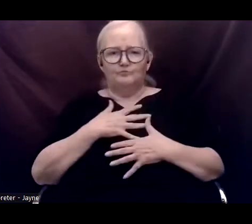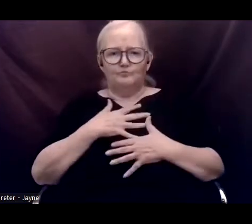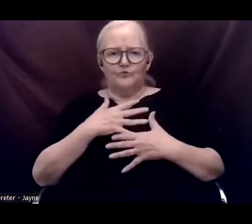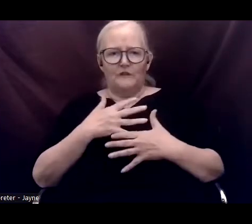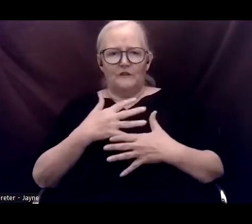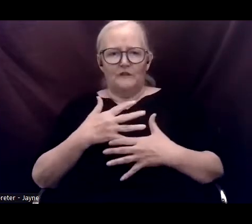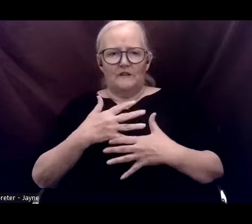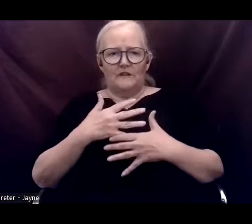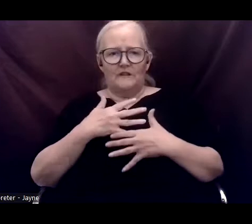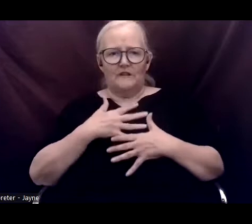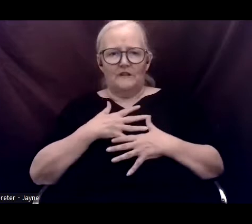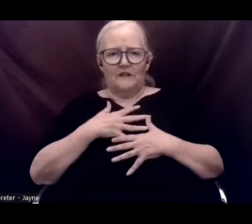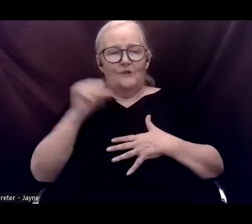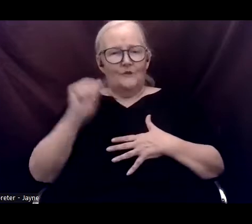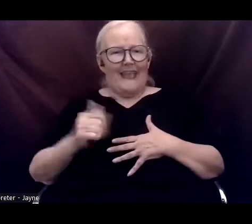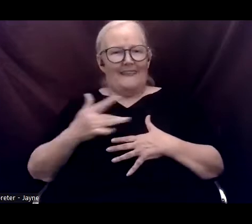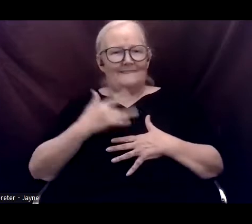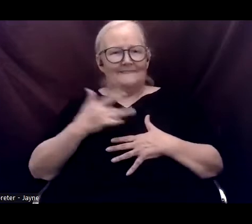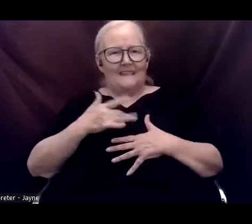Feel your feet on the ground.